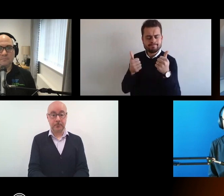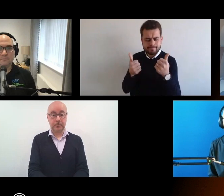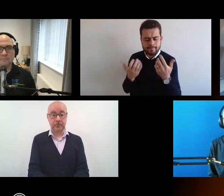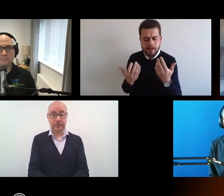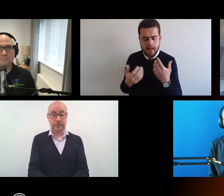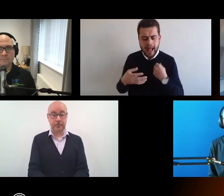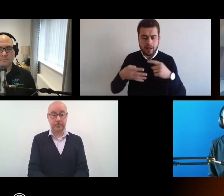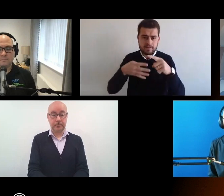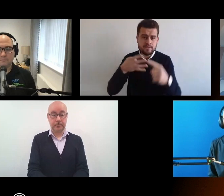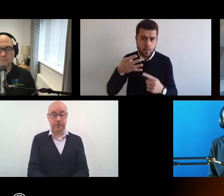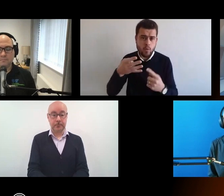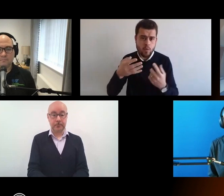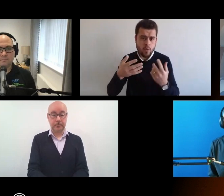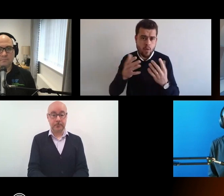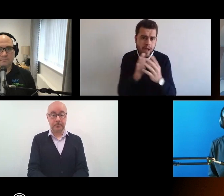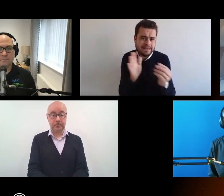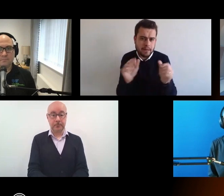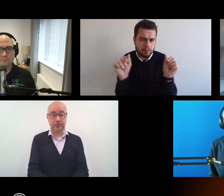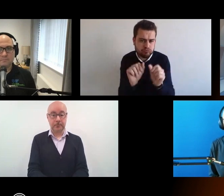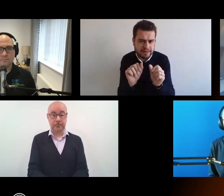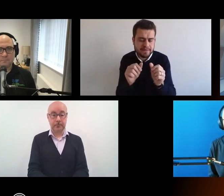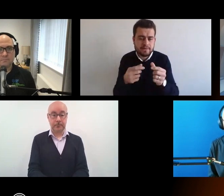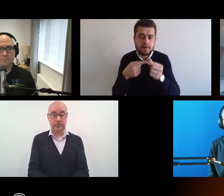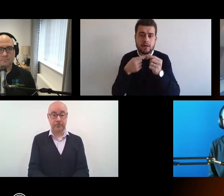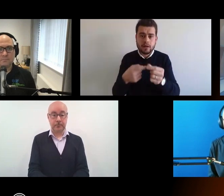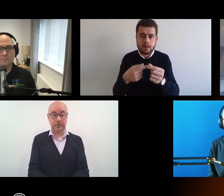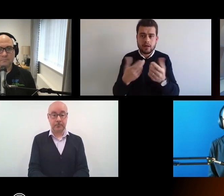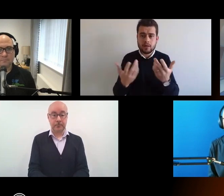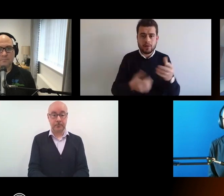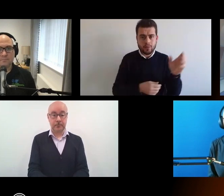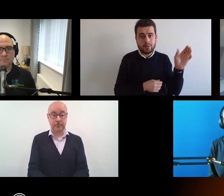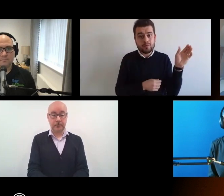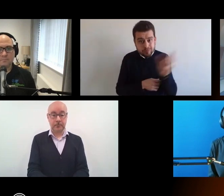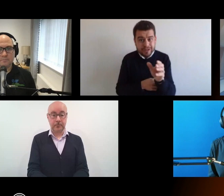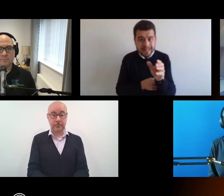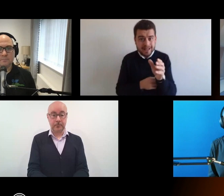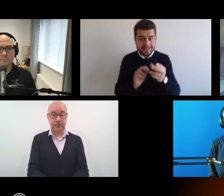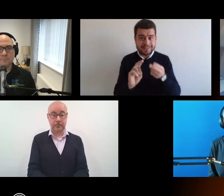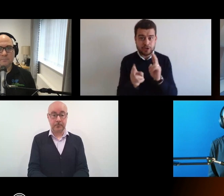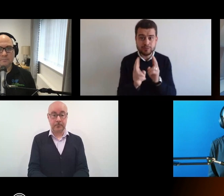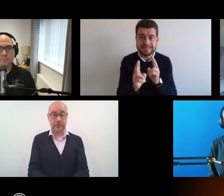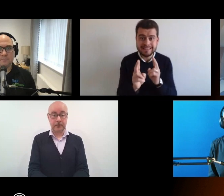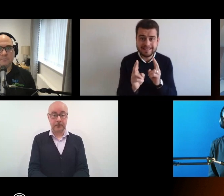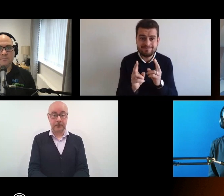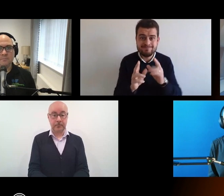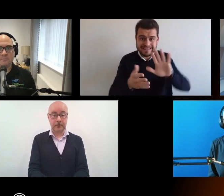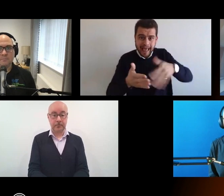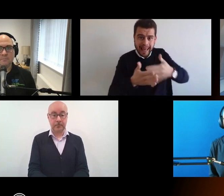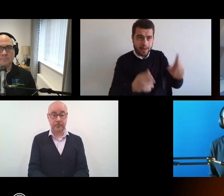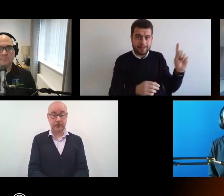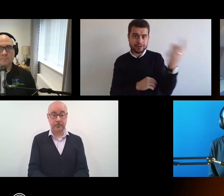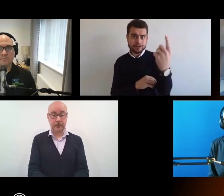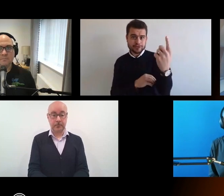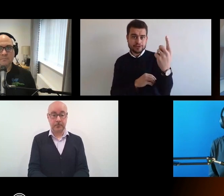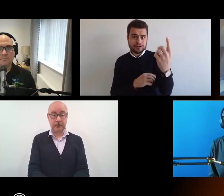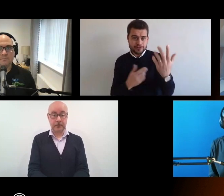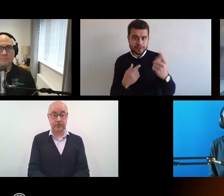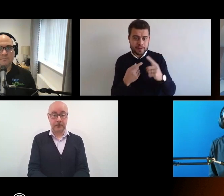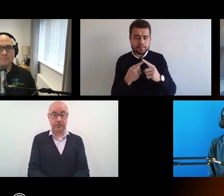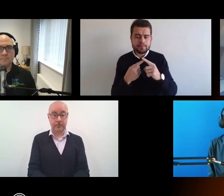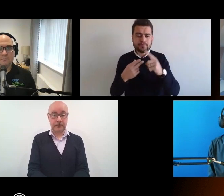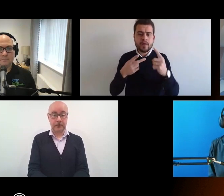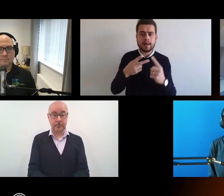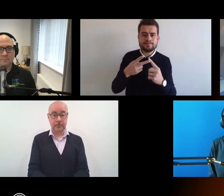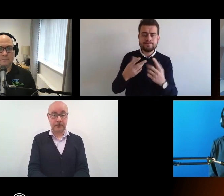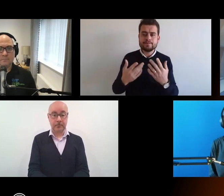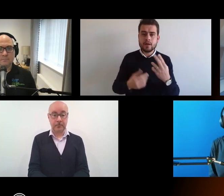feel included and positive before they get to your venue? So thinking about four examples. So bring